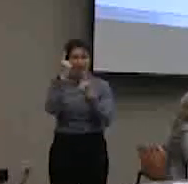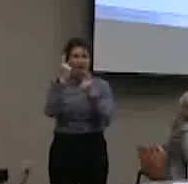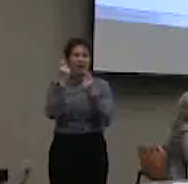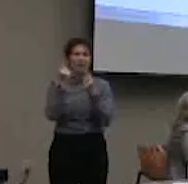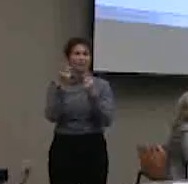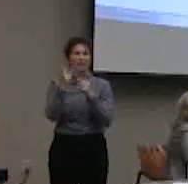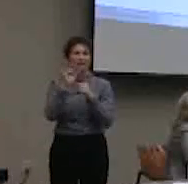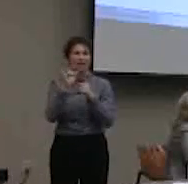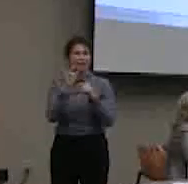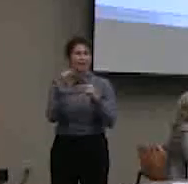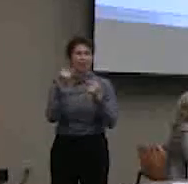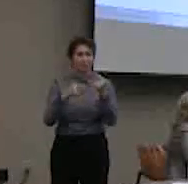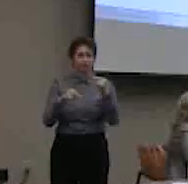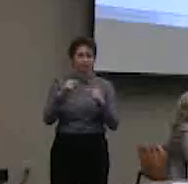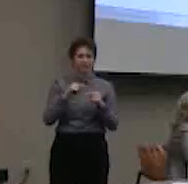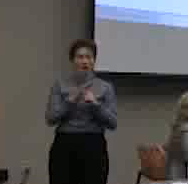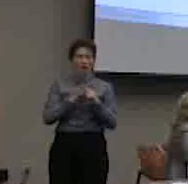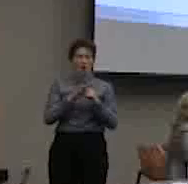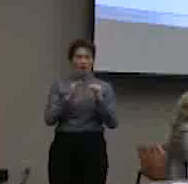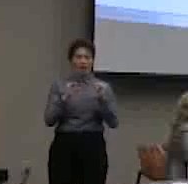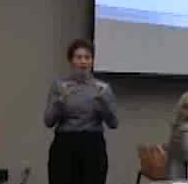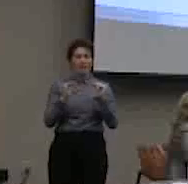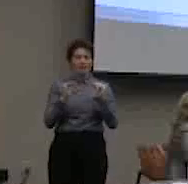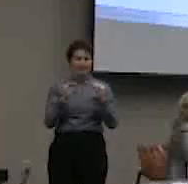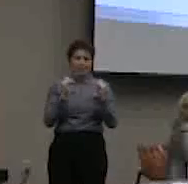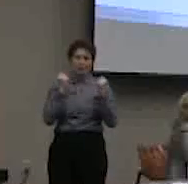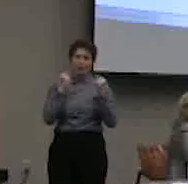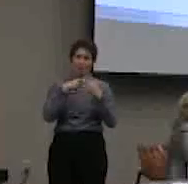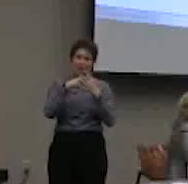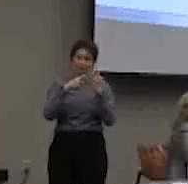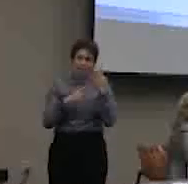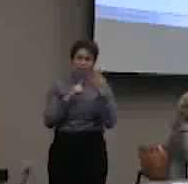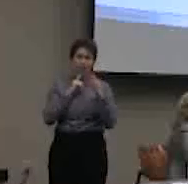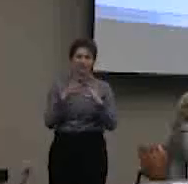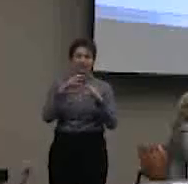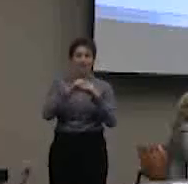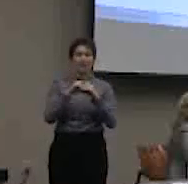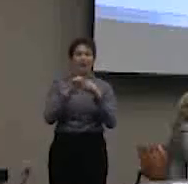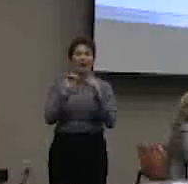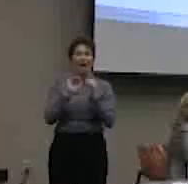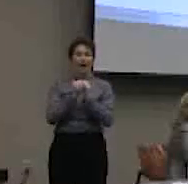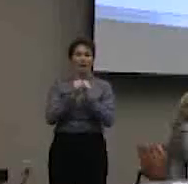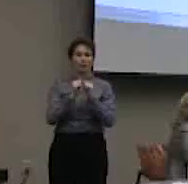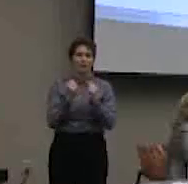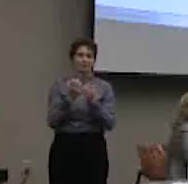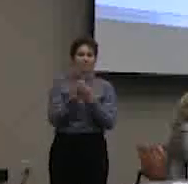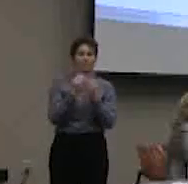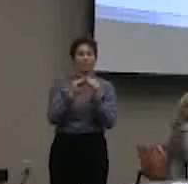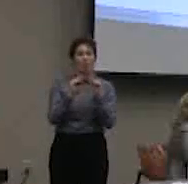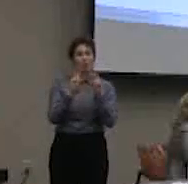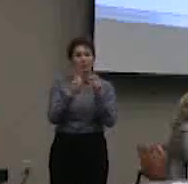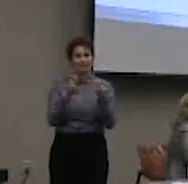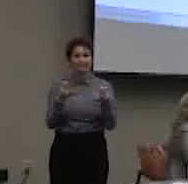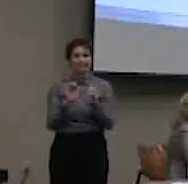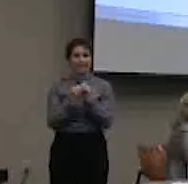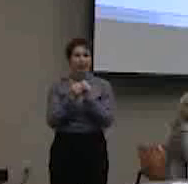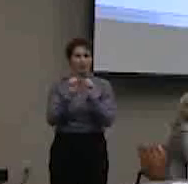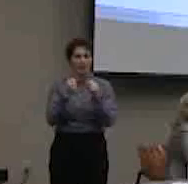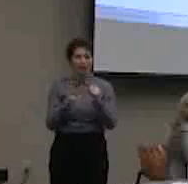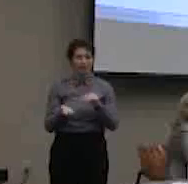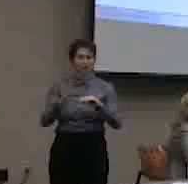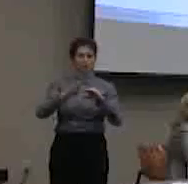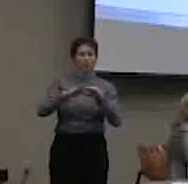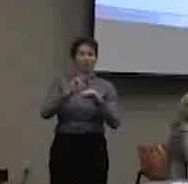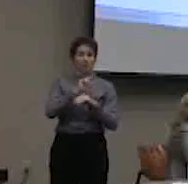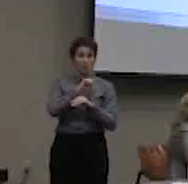looking at this, there are so many factors that go into how you get more seats and how you increase the quality in those seats. And that is where one size does